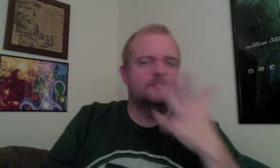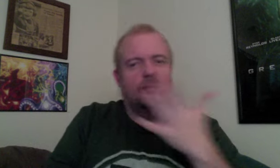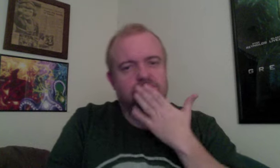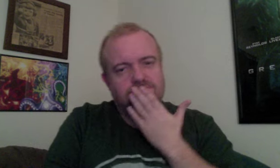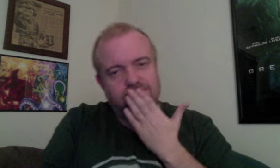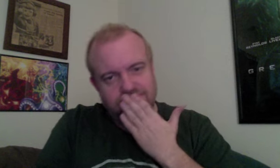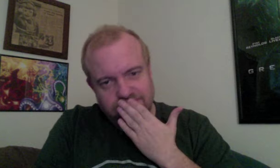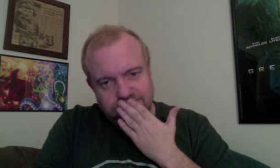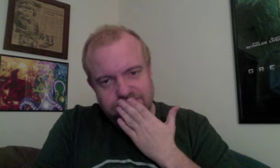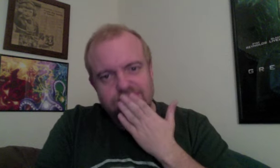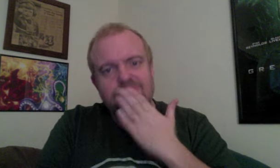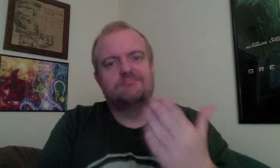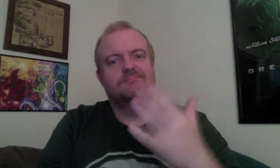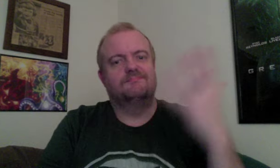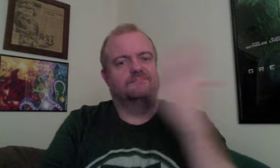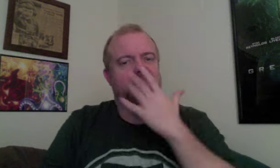when he leads his people to freedom.